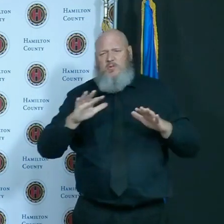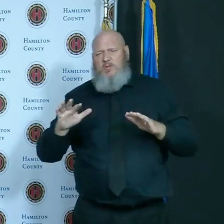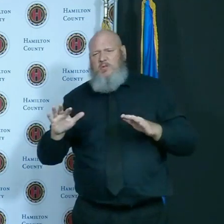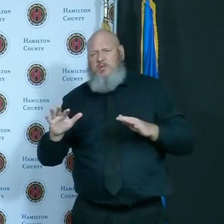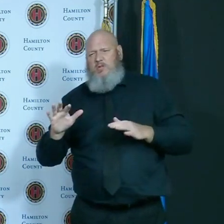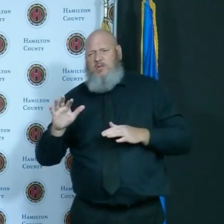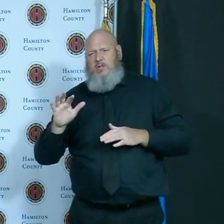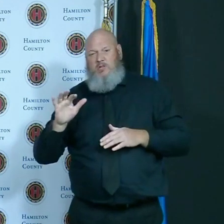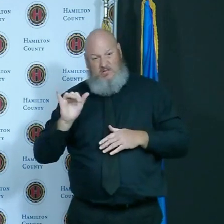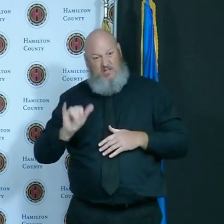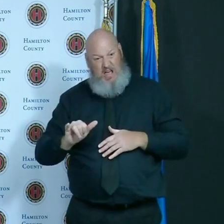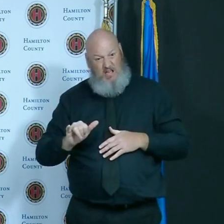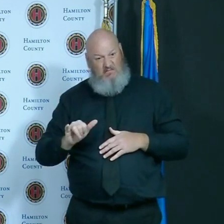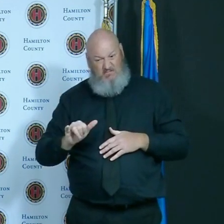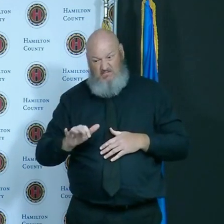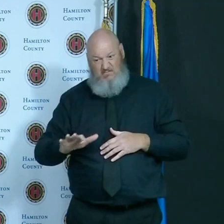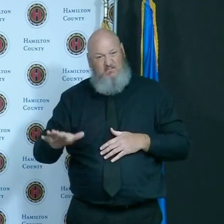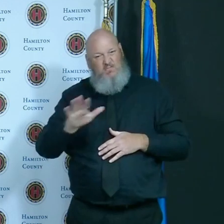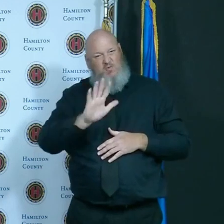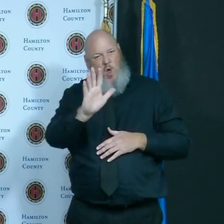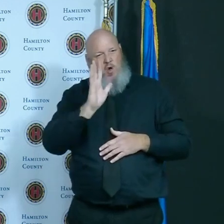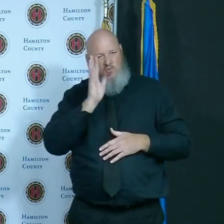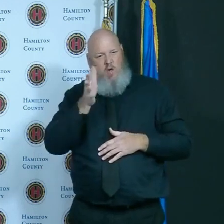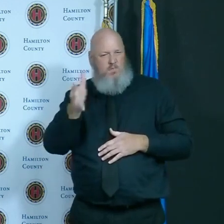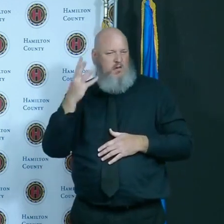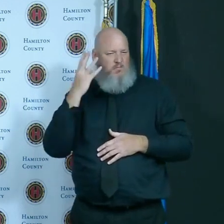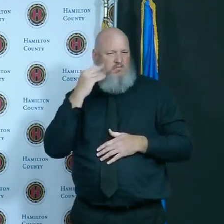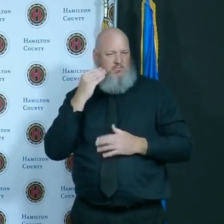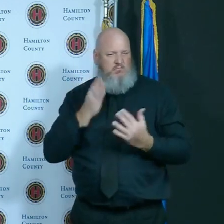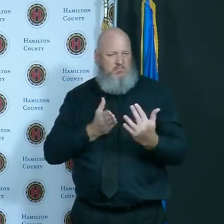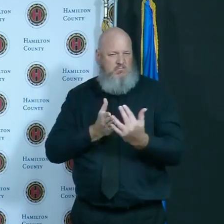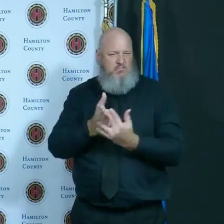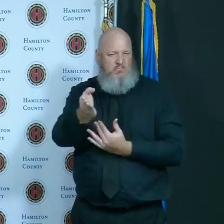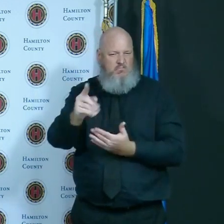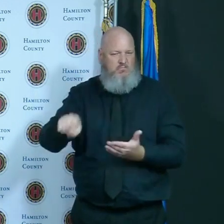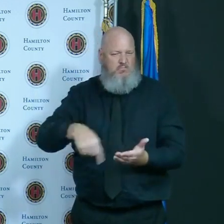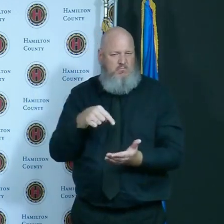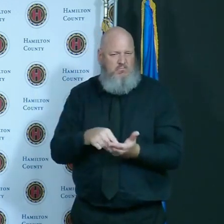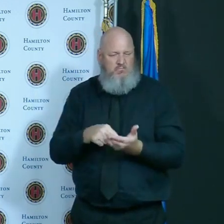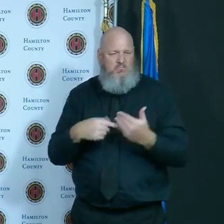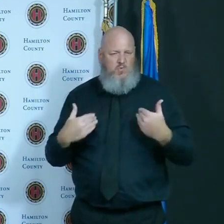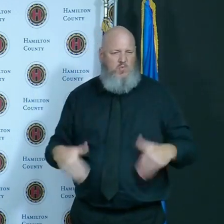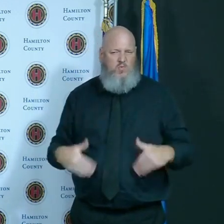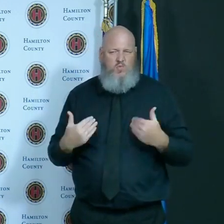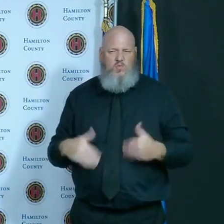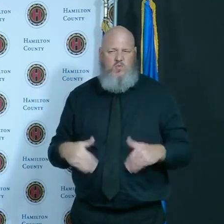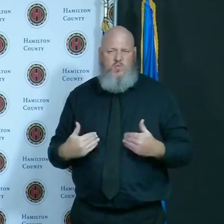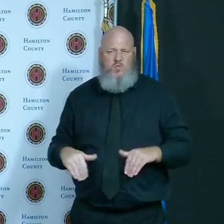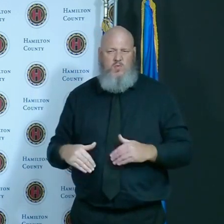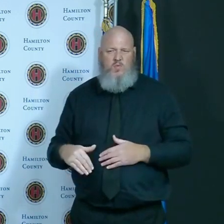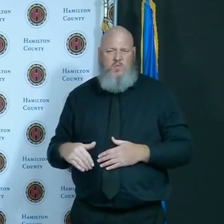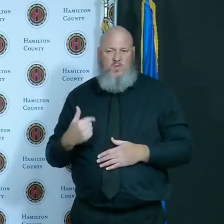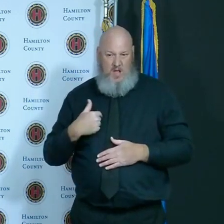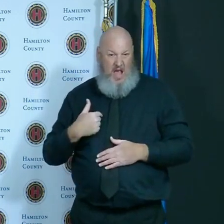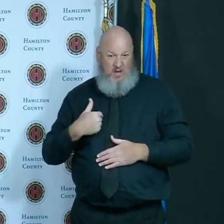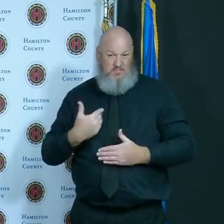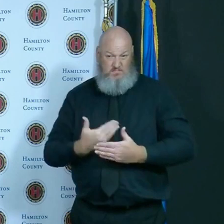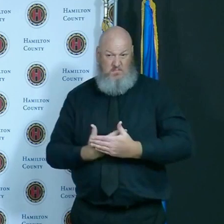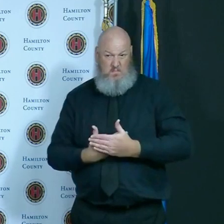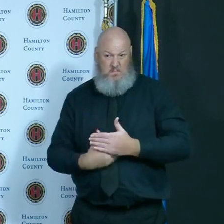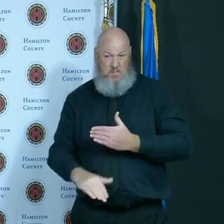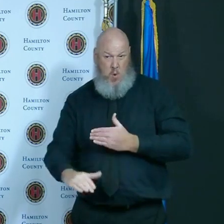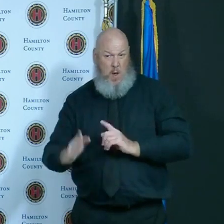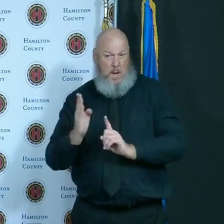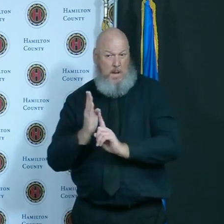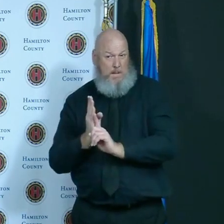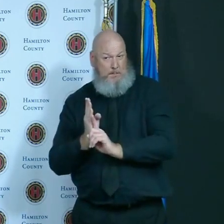born before Jim Crow was outlawed. I was. I started my education